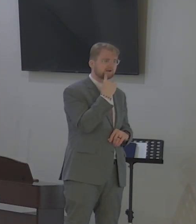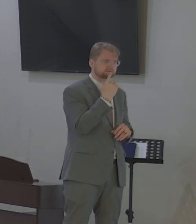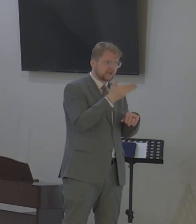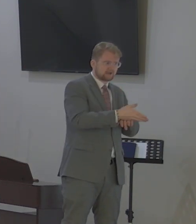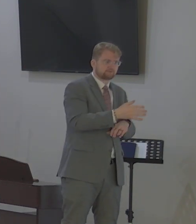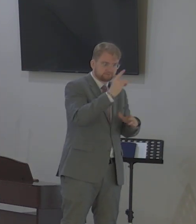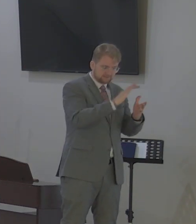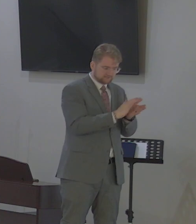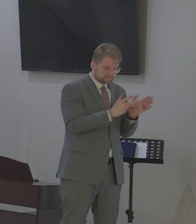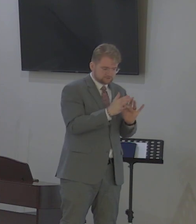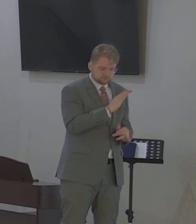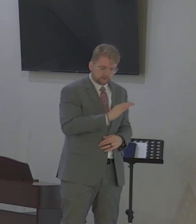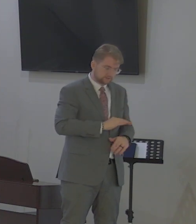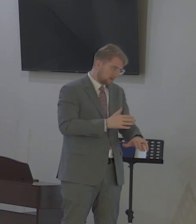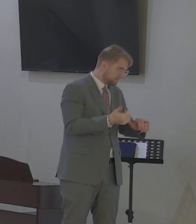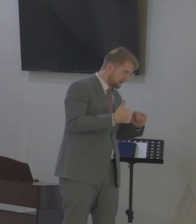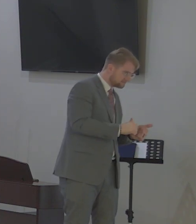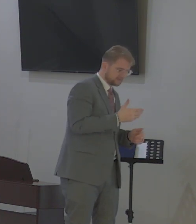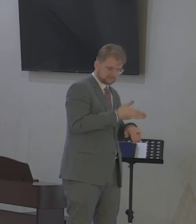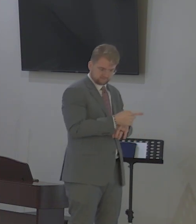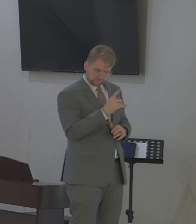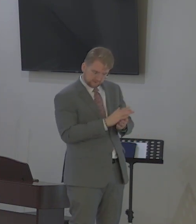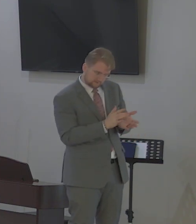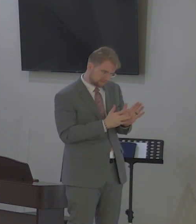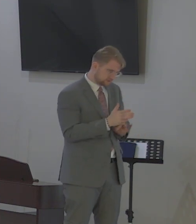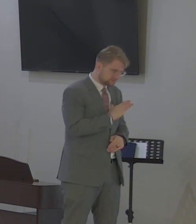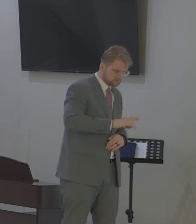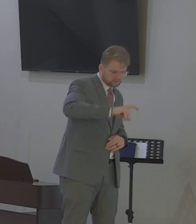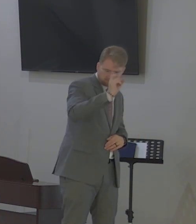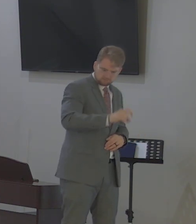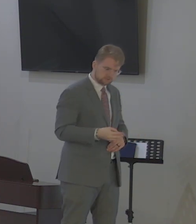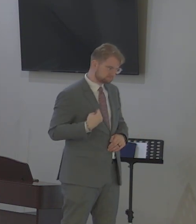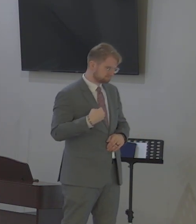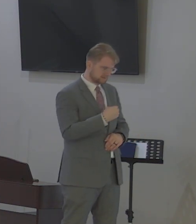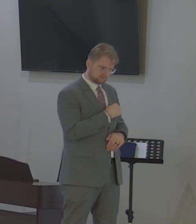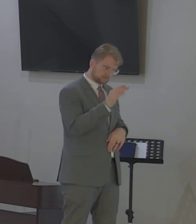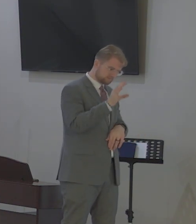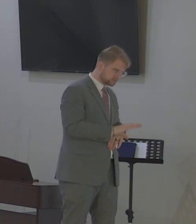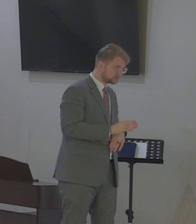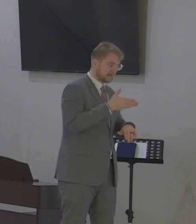get water baptized after you believe in Jesus Christ. You got to become a member of a church after you believe in